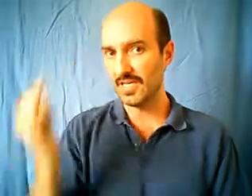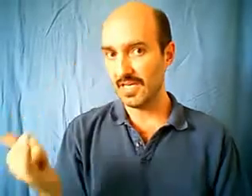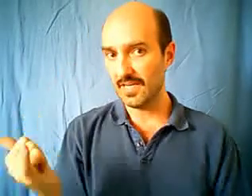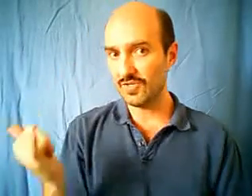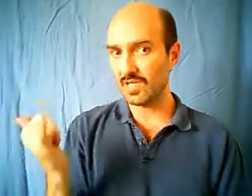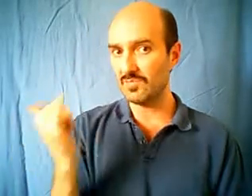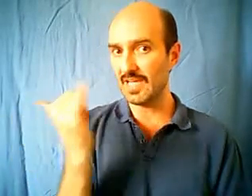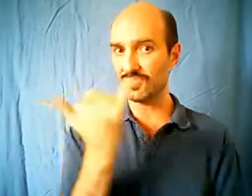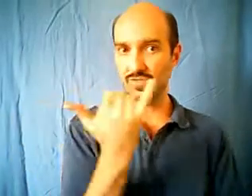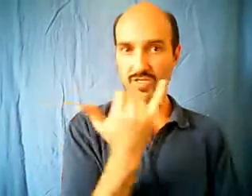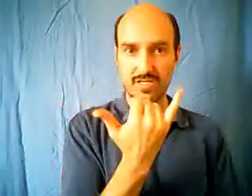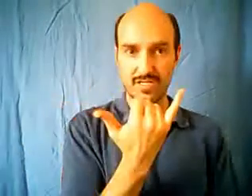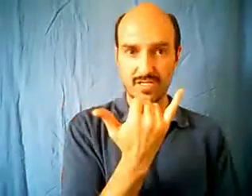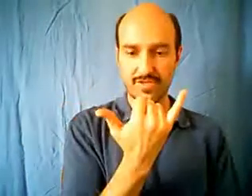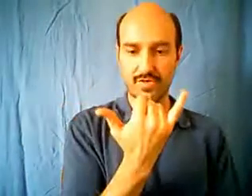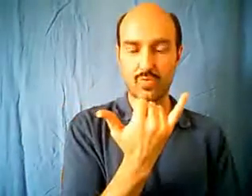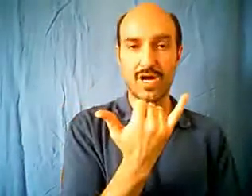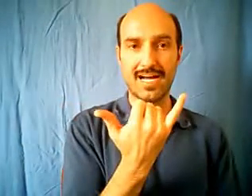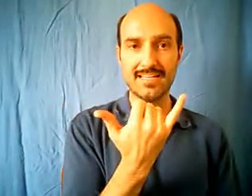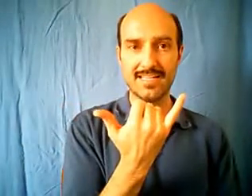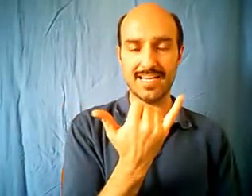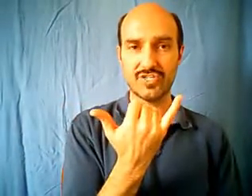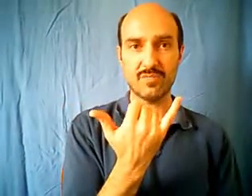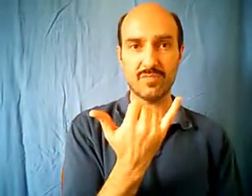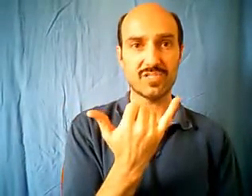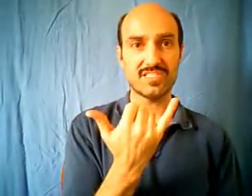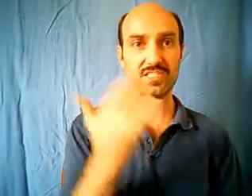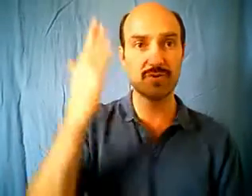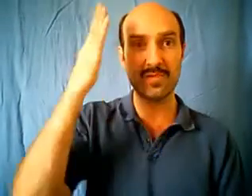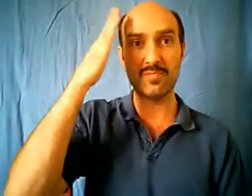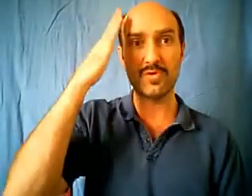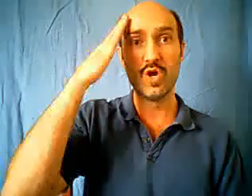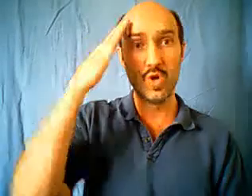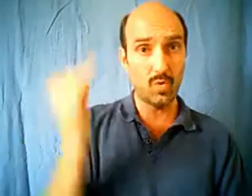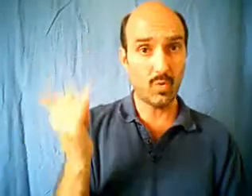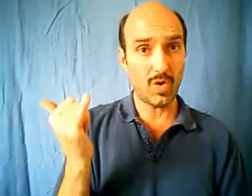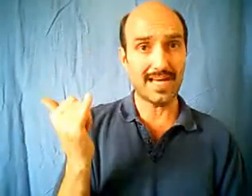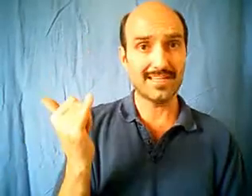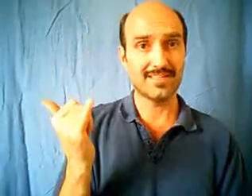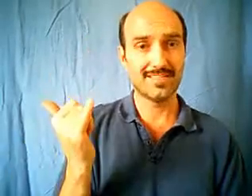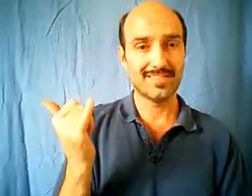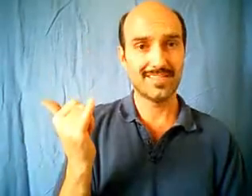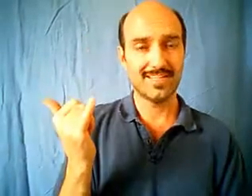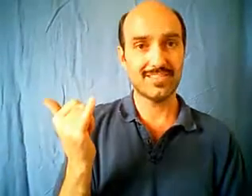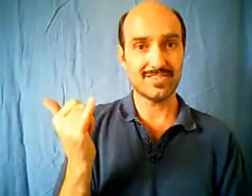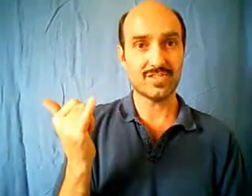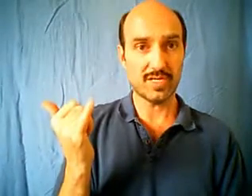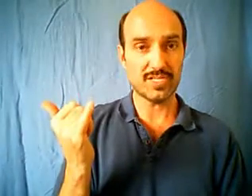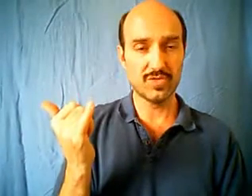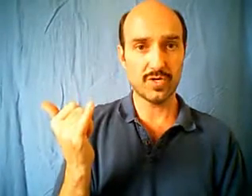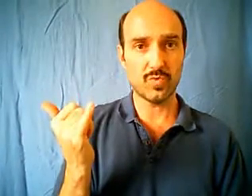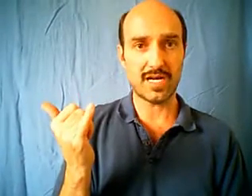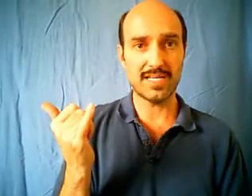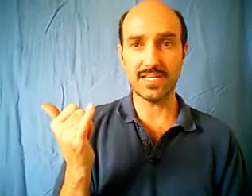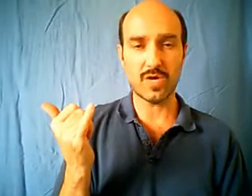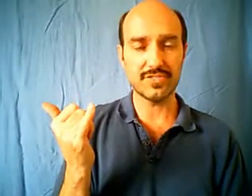and then you come down to the Y hand shape, so that's easy to remember. Why? It's the question word why, like why did you